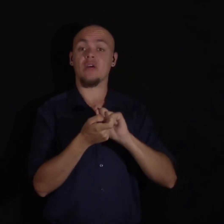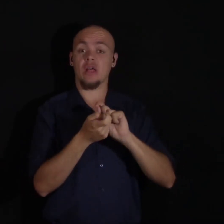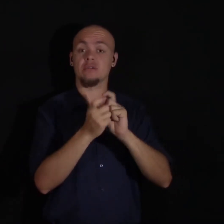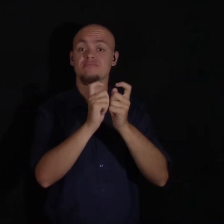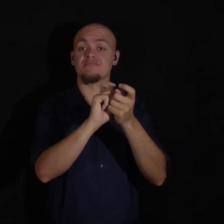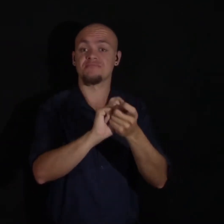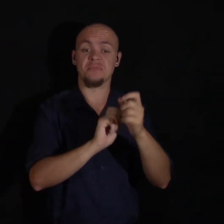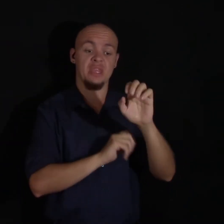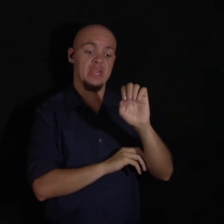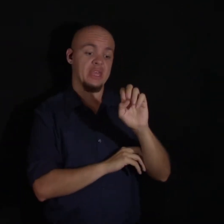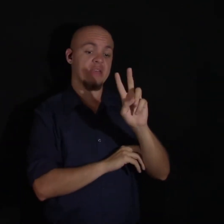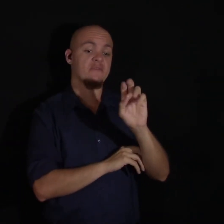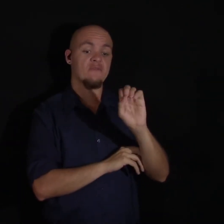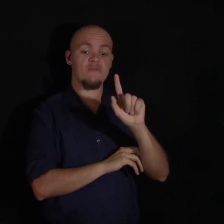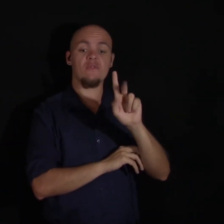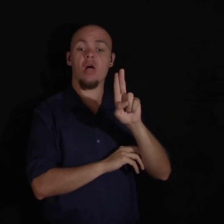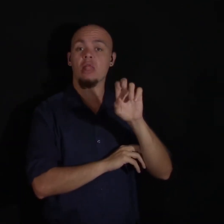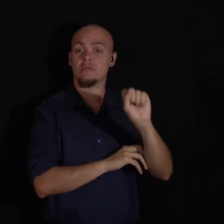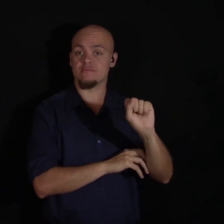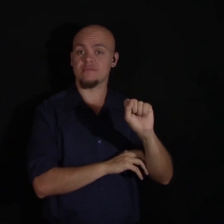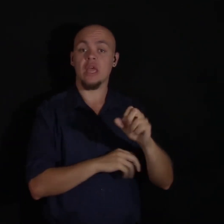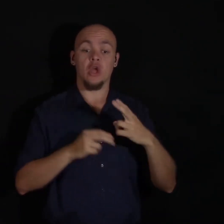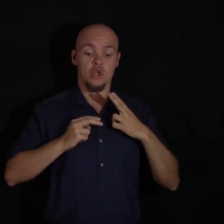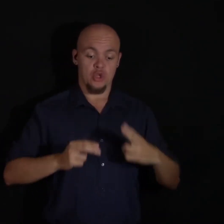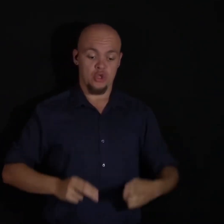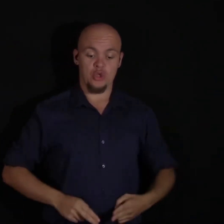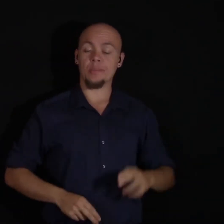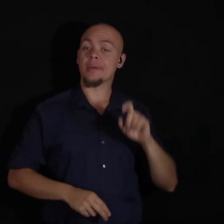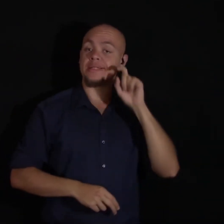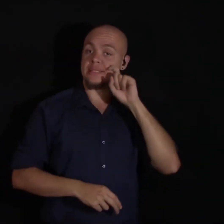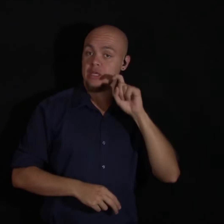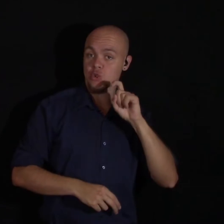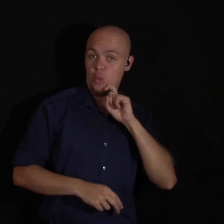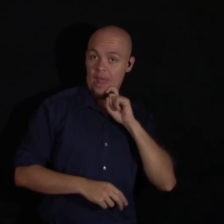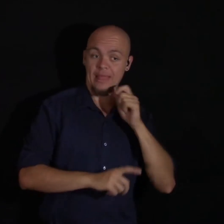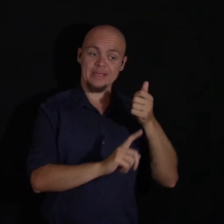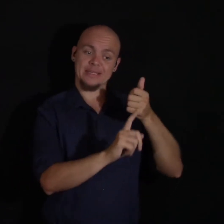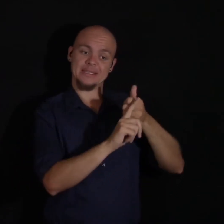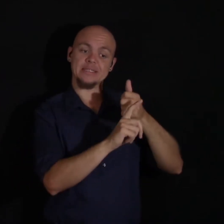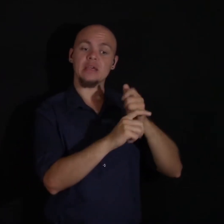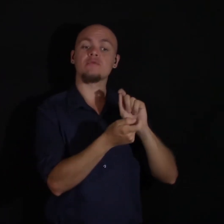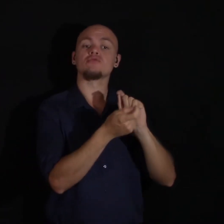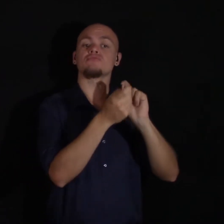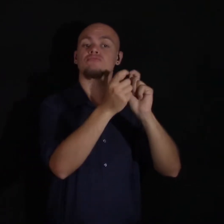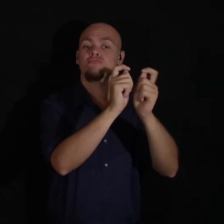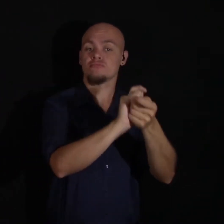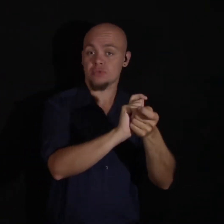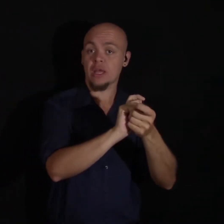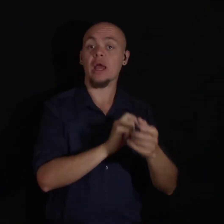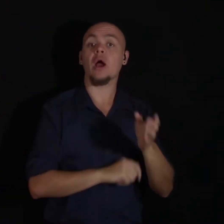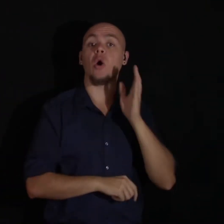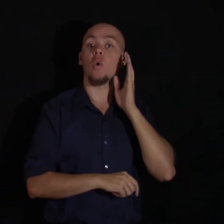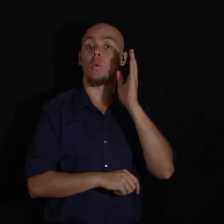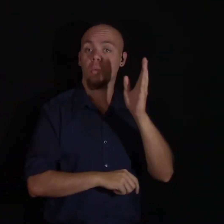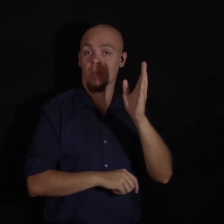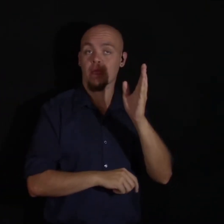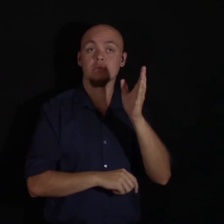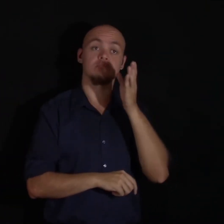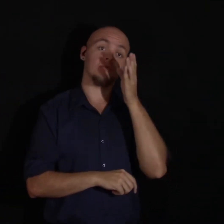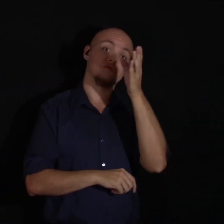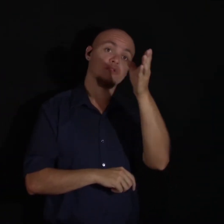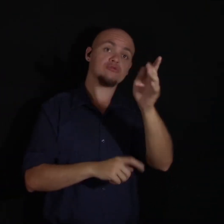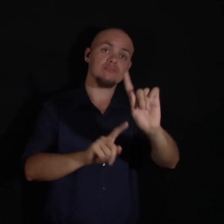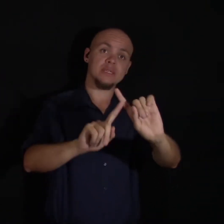human sexuality is part of culture, and therefore it too is evolving and will evolve in the